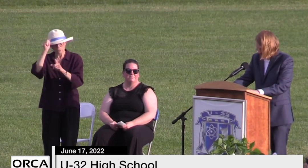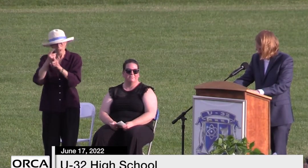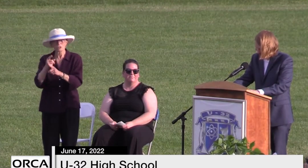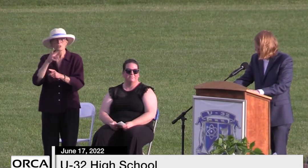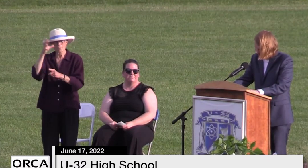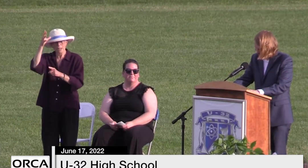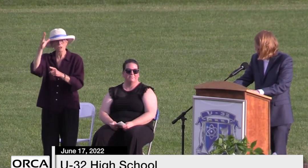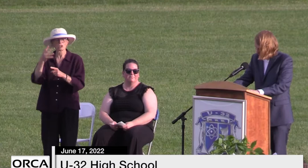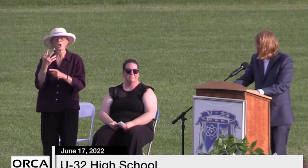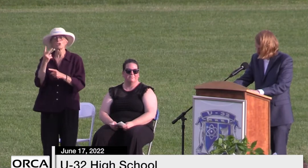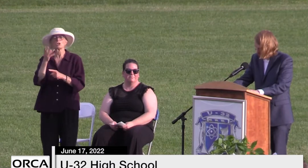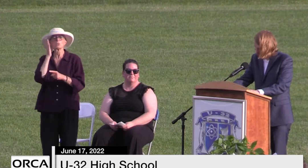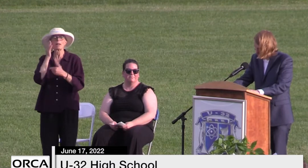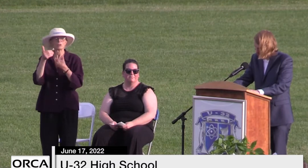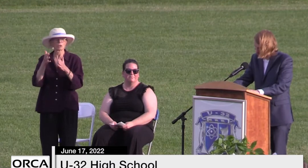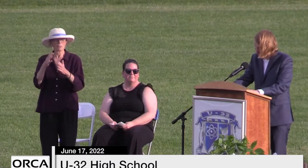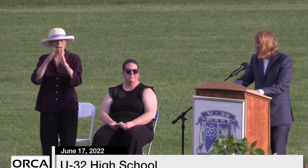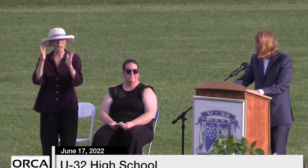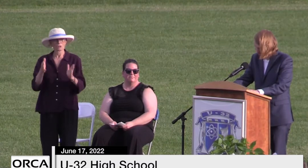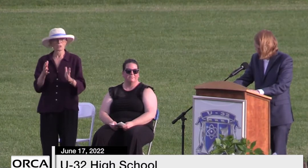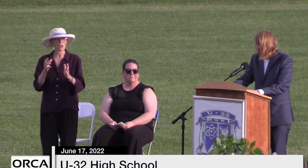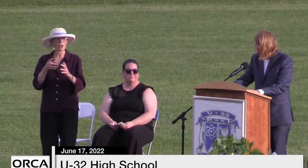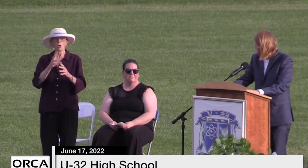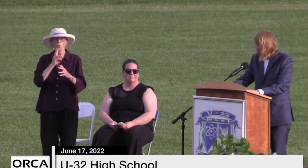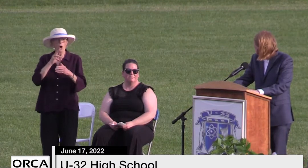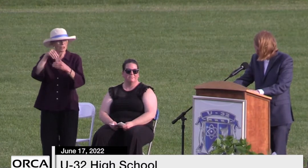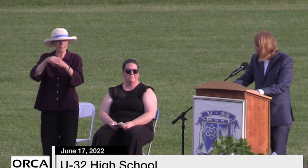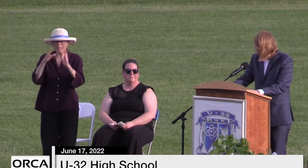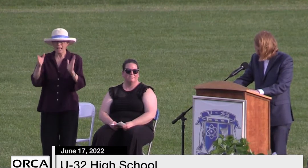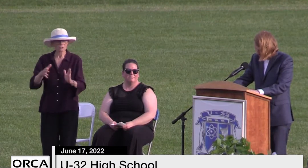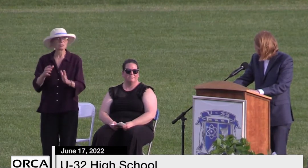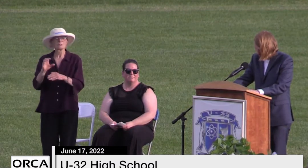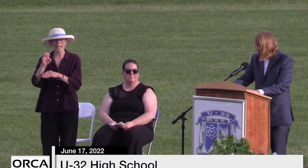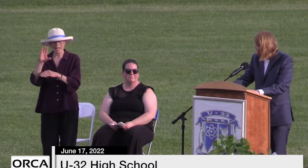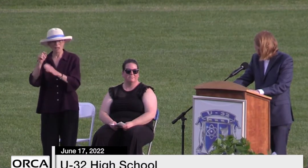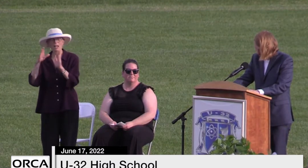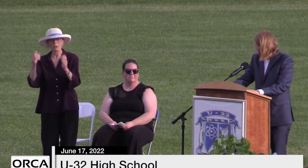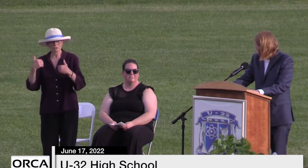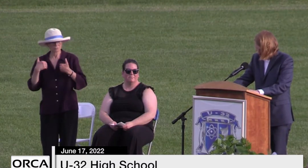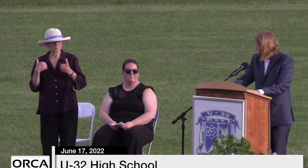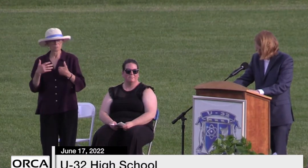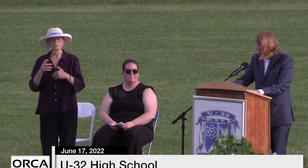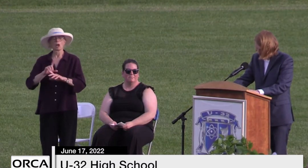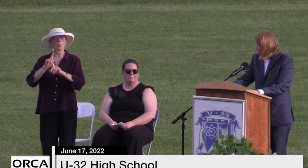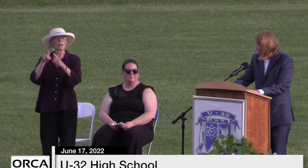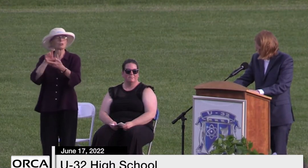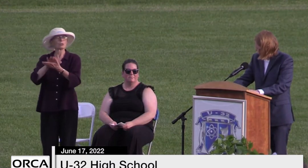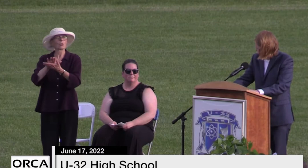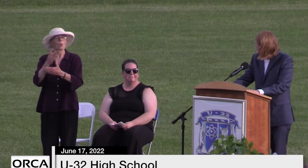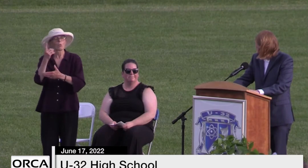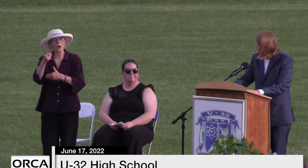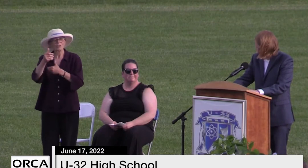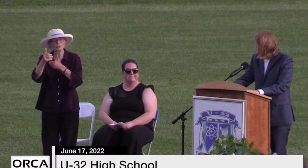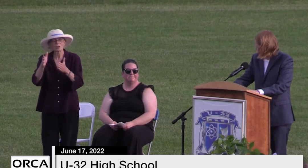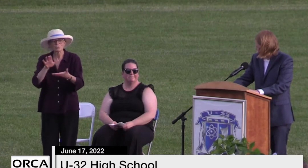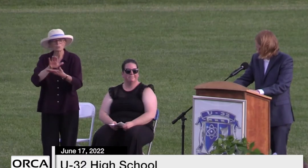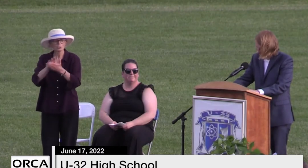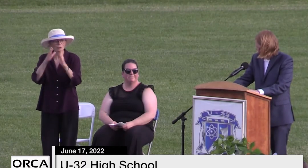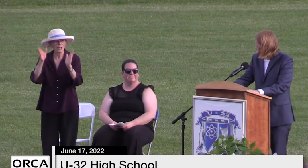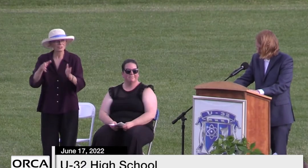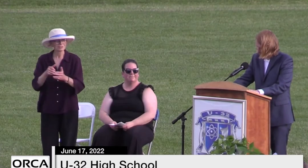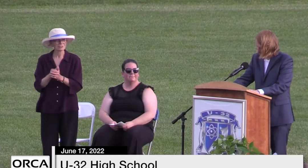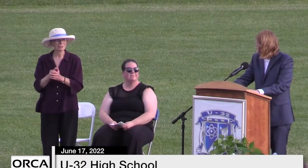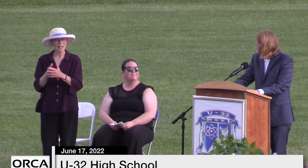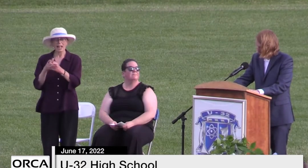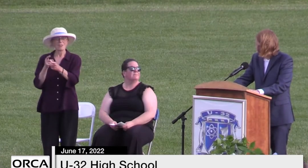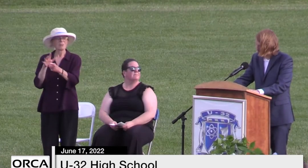parents in a two-bedroom house with no running water and an outhouse. He went to school at a one-room schoolhouse. This school serviced